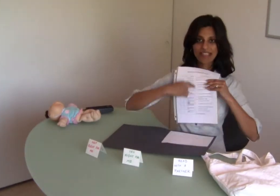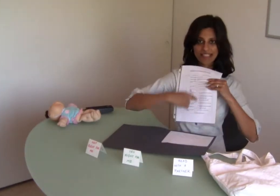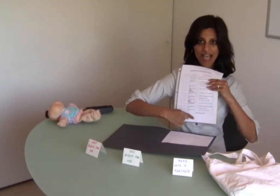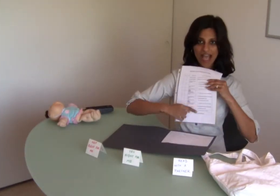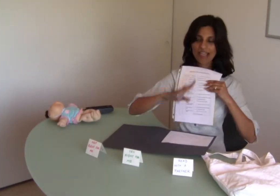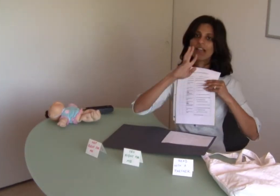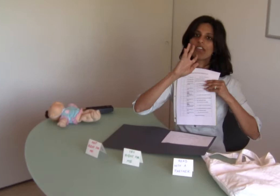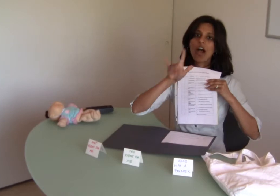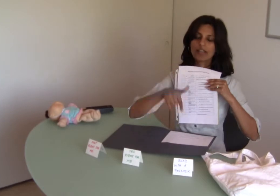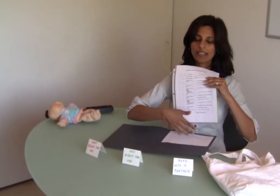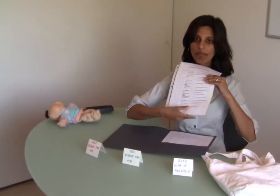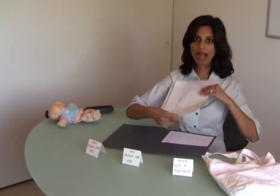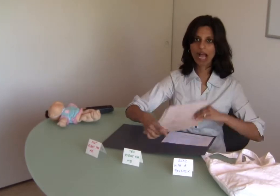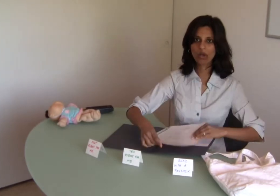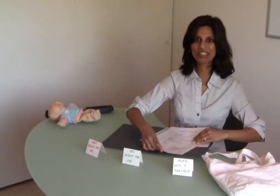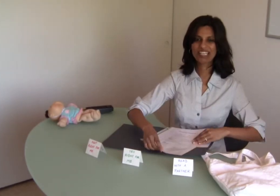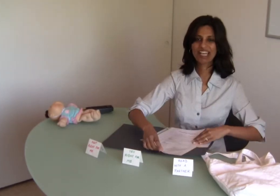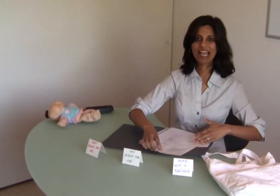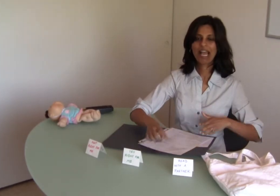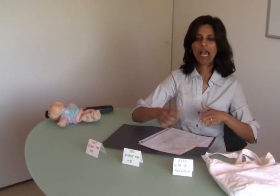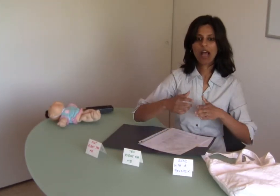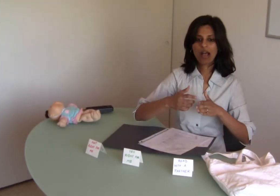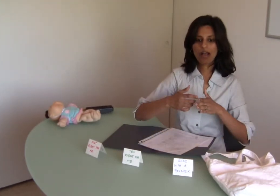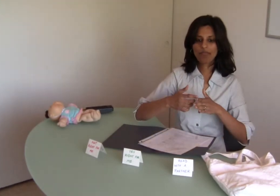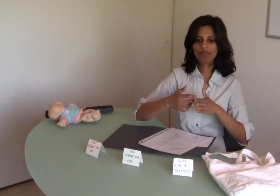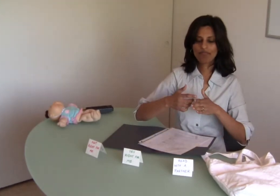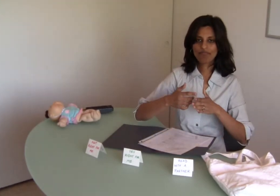This side talks about